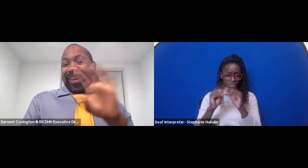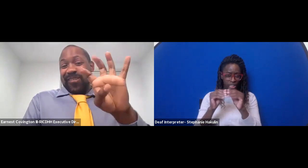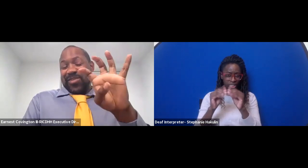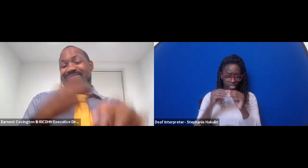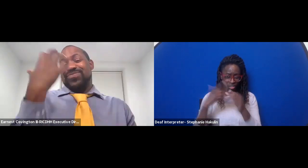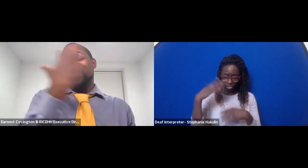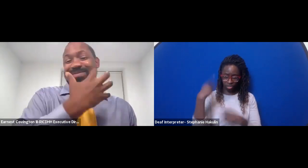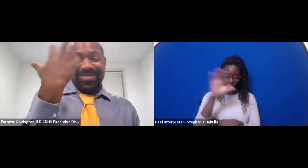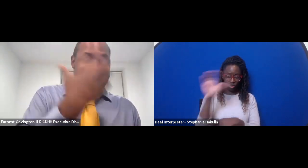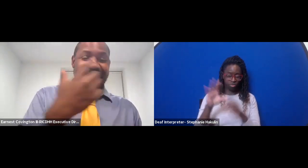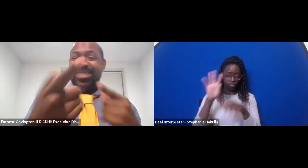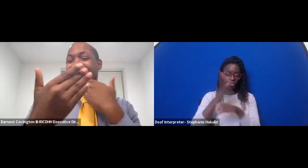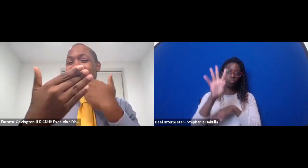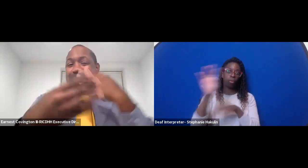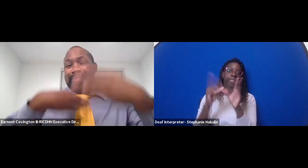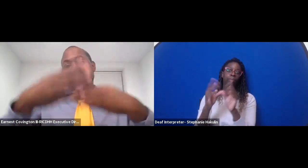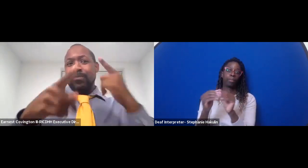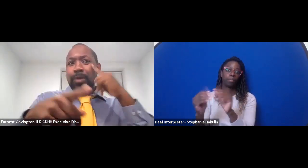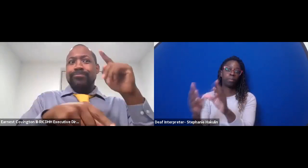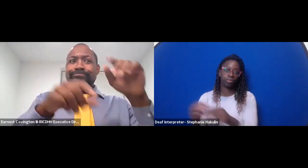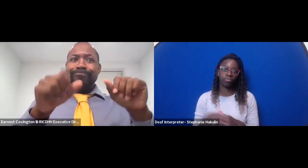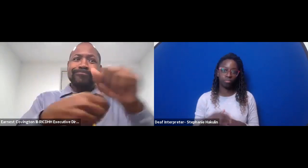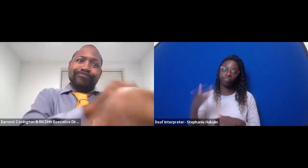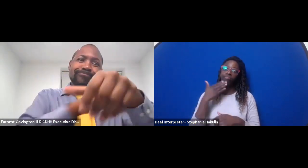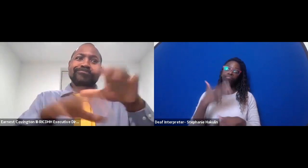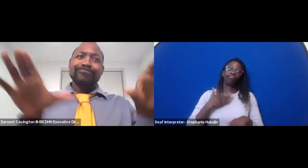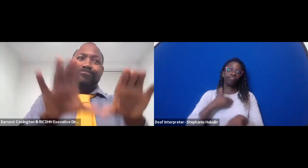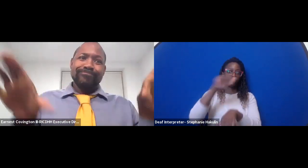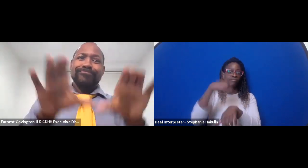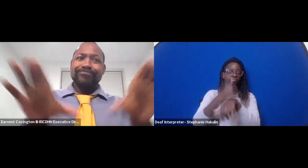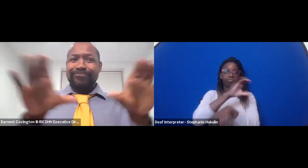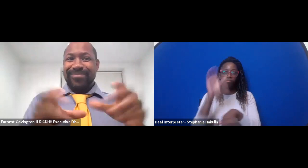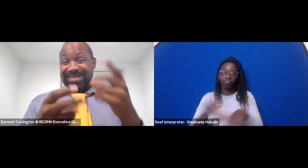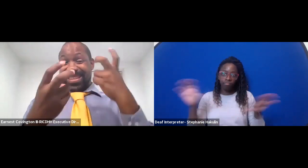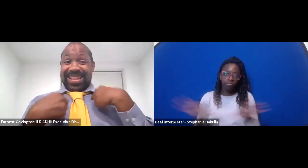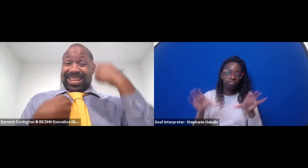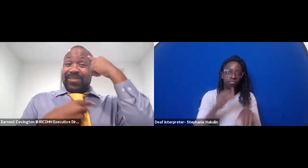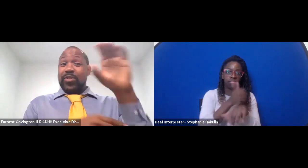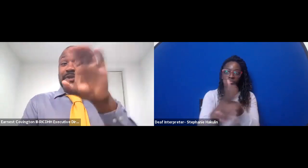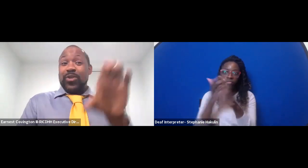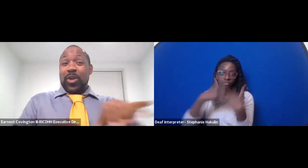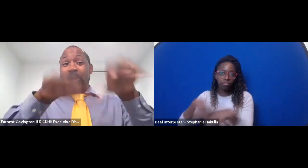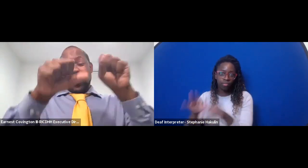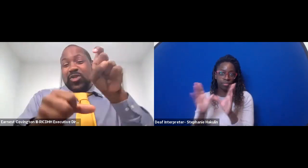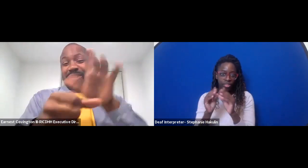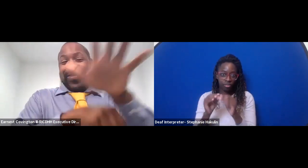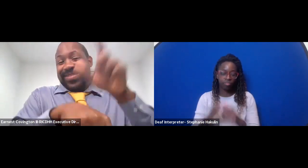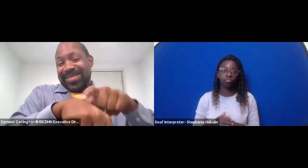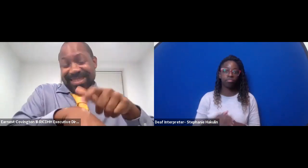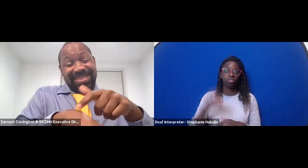We've had over 400 meetings on Zoom since March. So Bethany has had her hands full. Thank you so much for all your